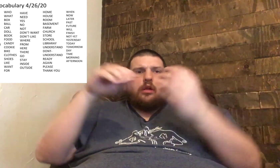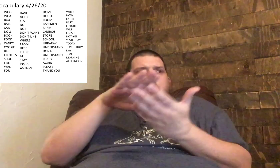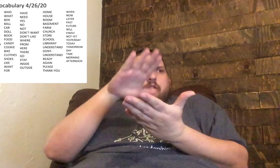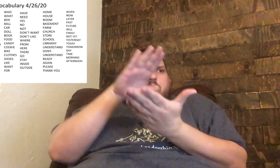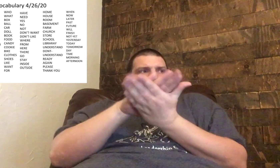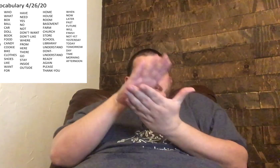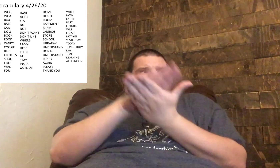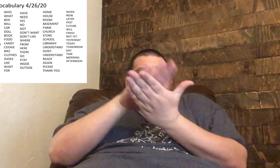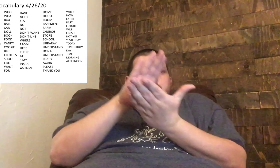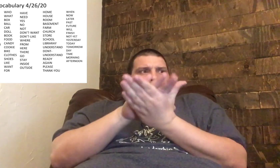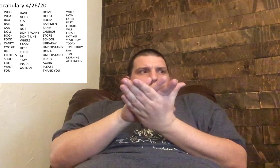store, school,